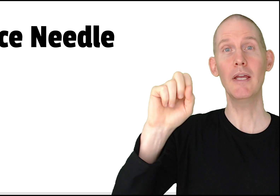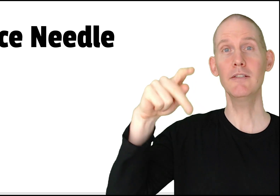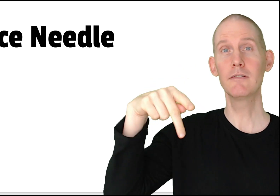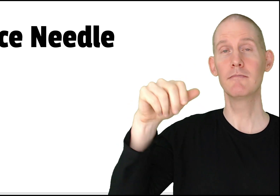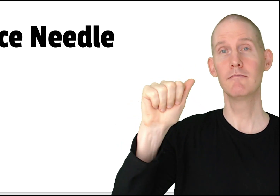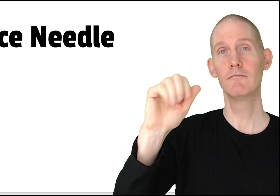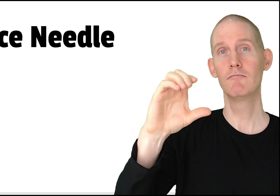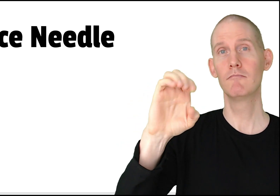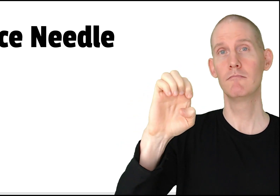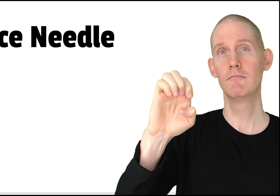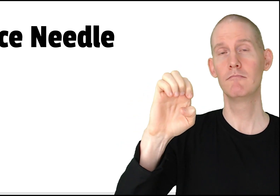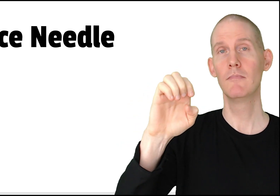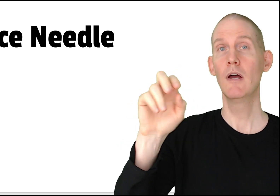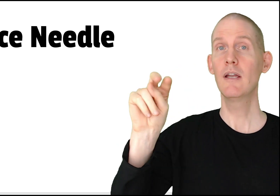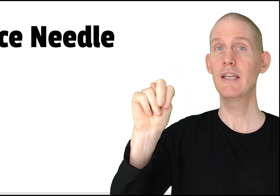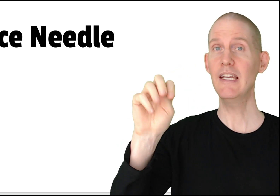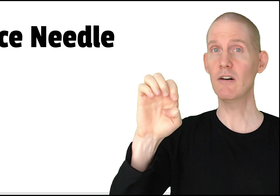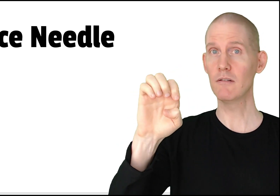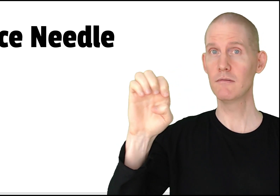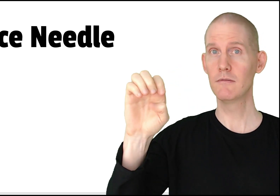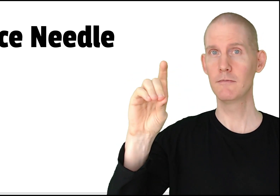Space, needle.